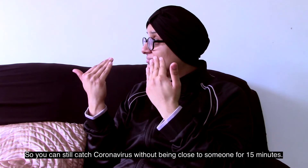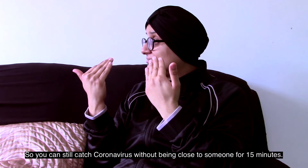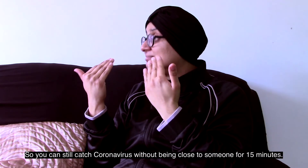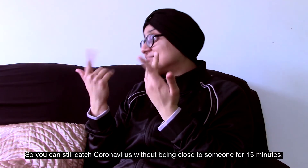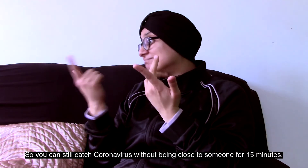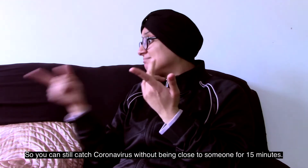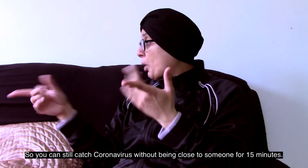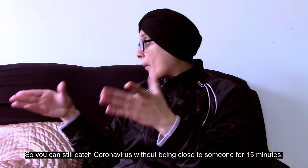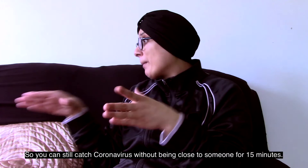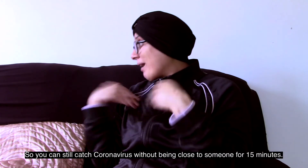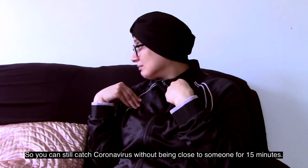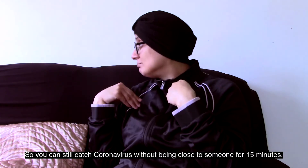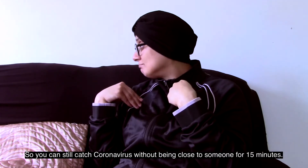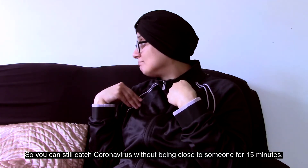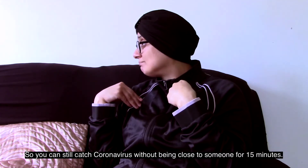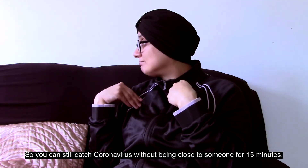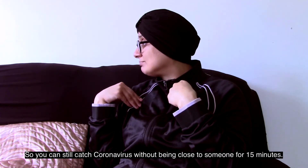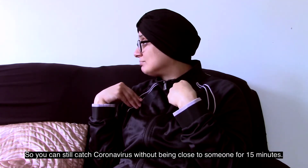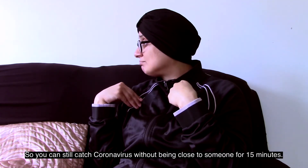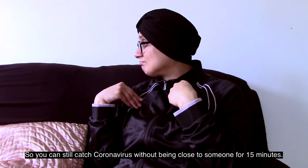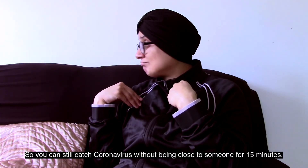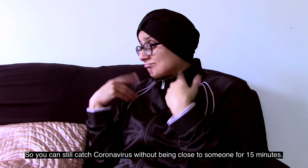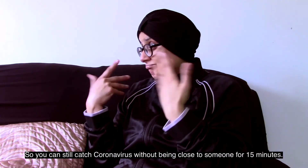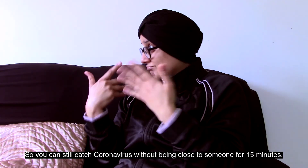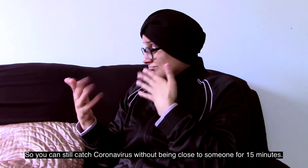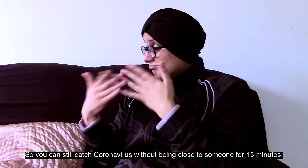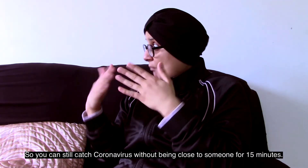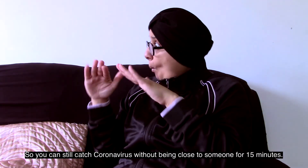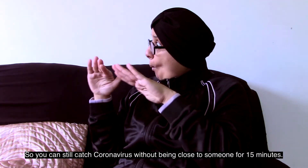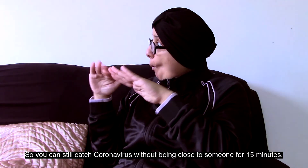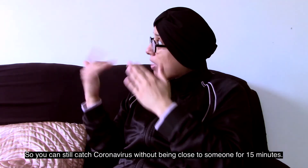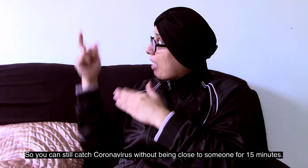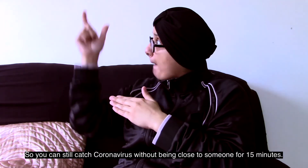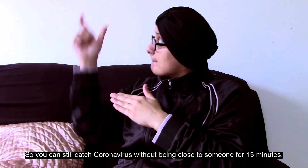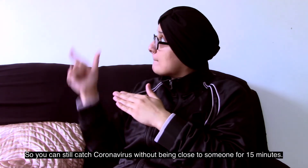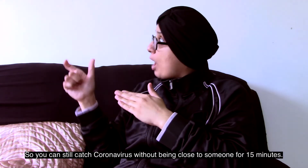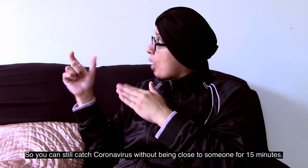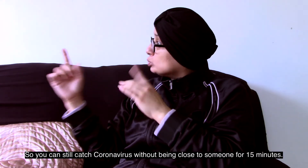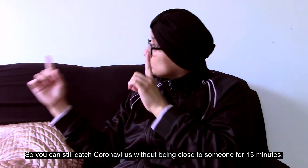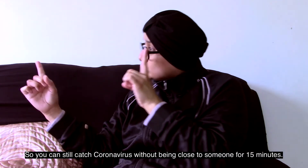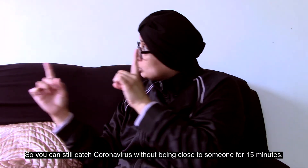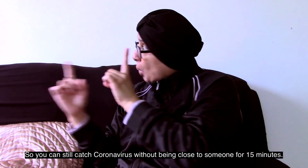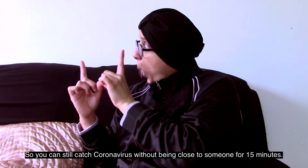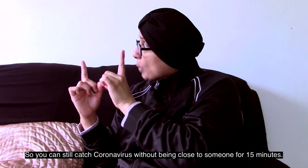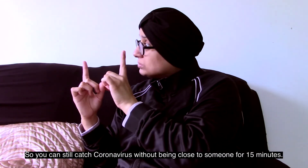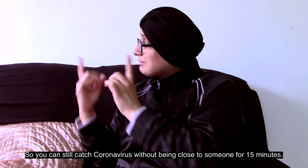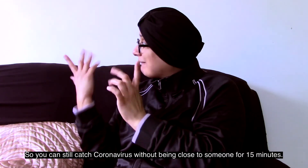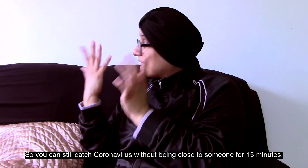So you can still catch coronavirus without being close to someone for at least 15 minutes.